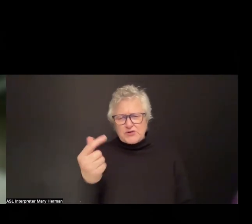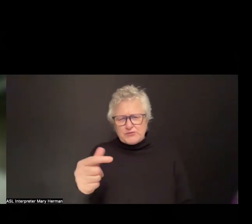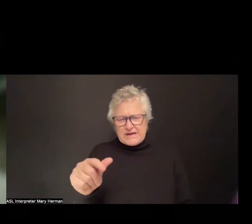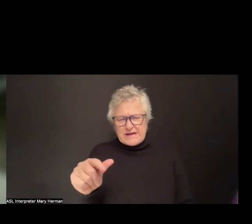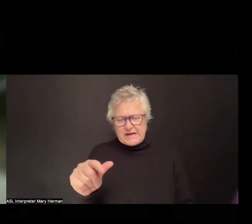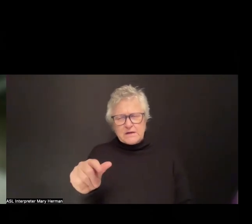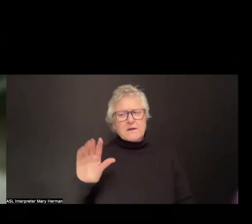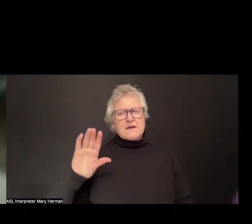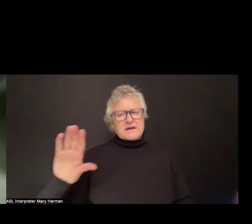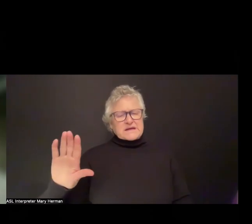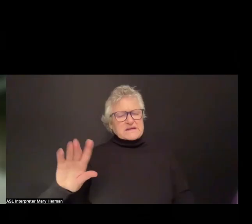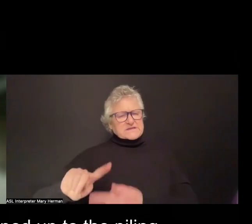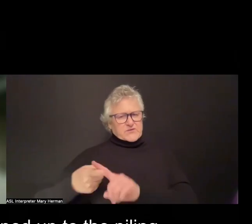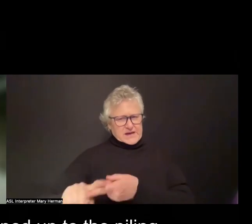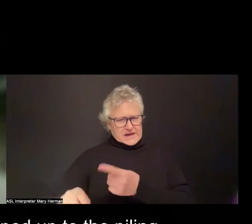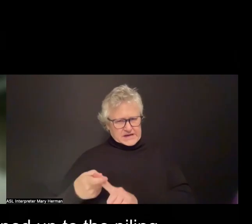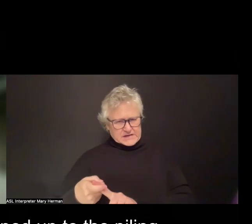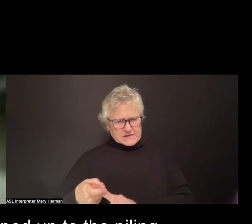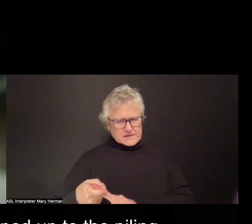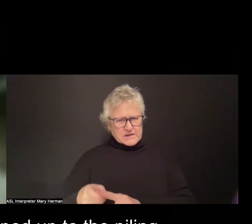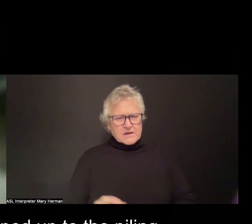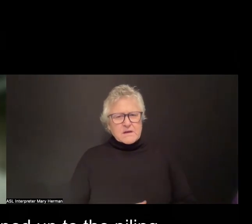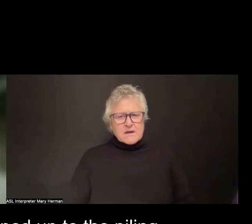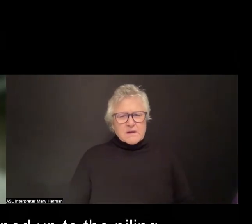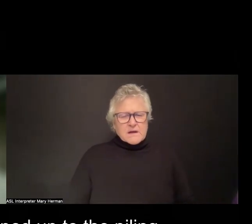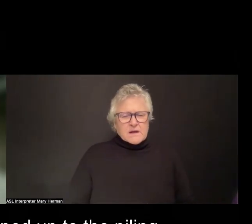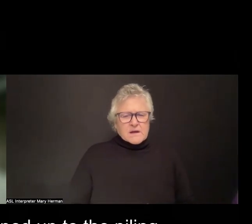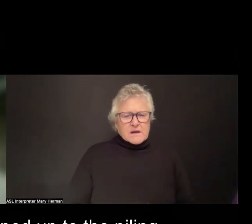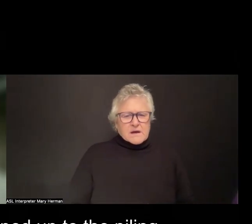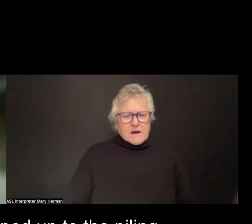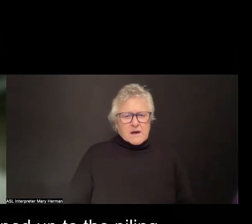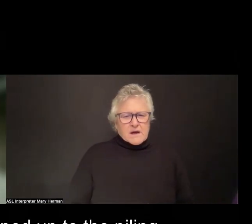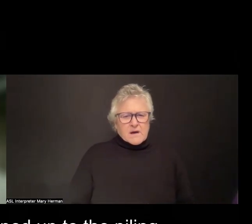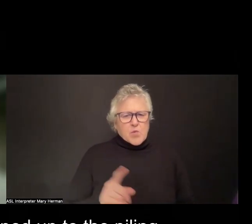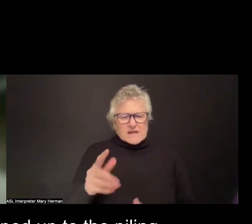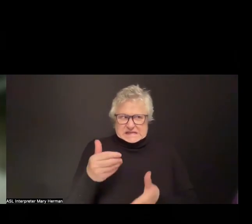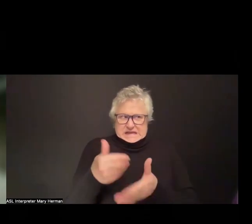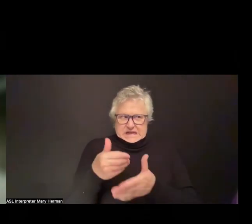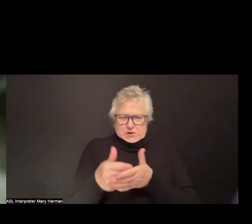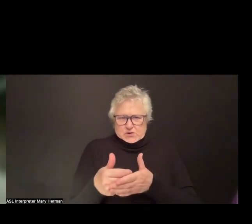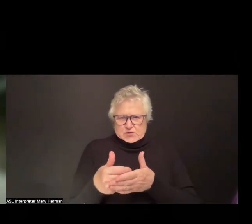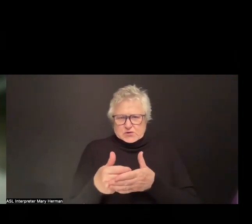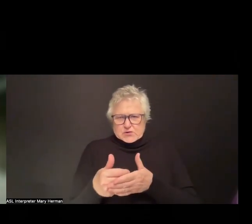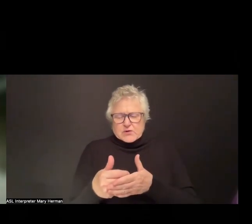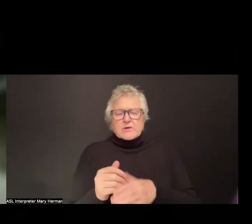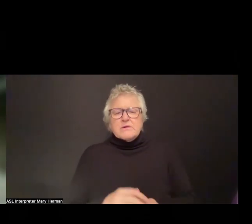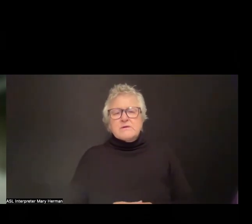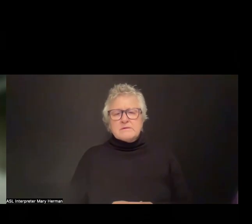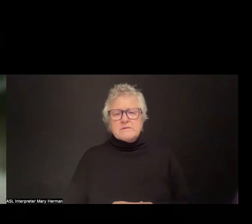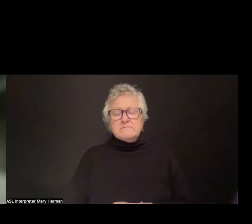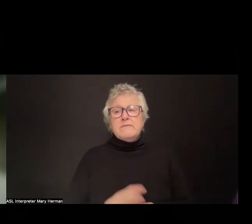Port Royal. The rowboat bumped up to the piling almost exactly below my idle feet, grating against the